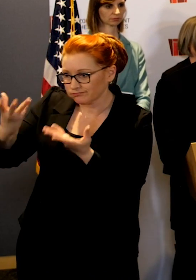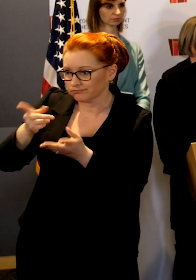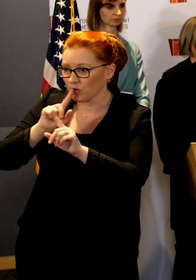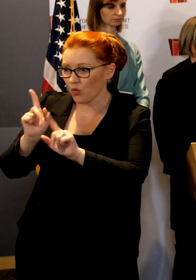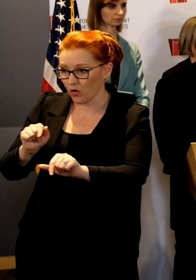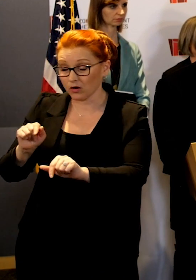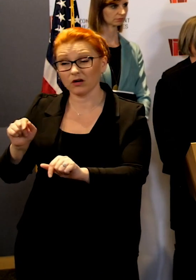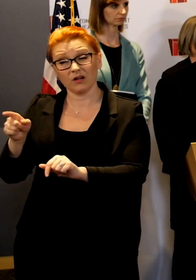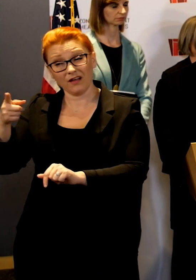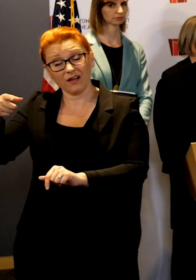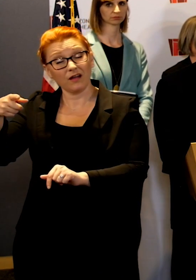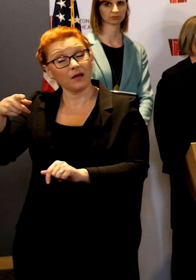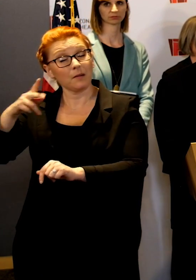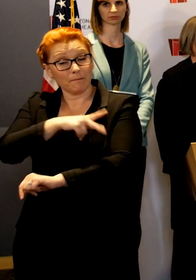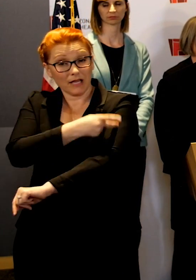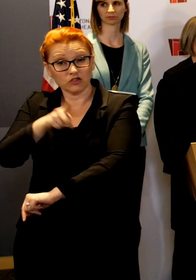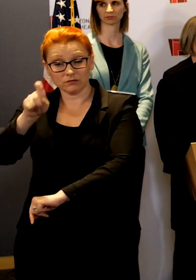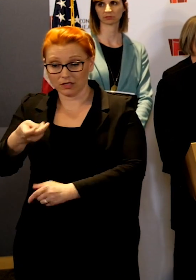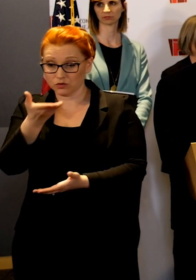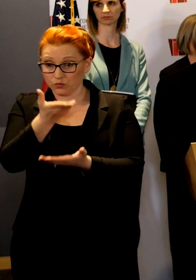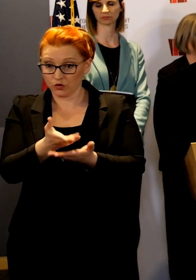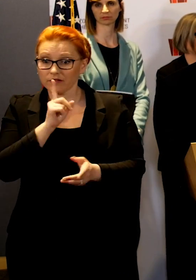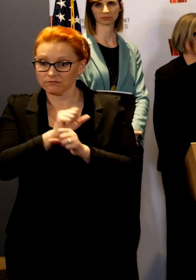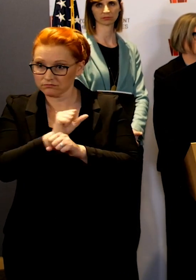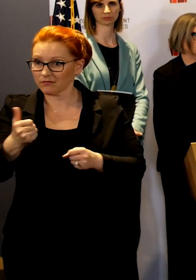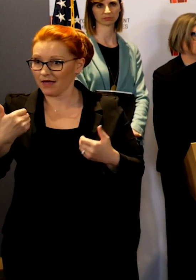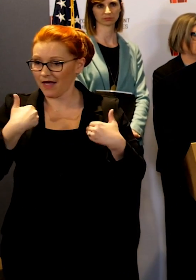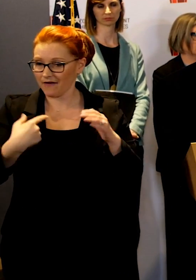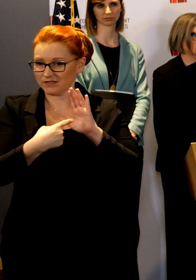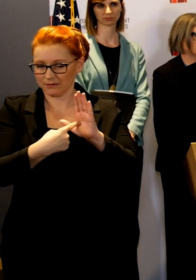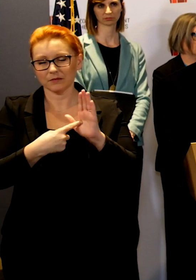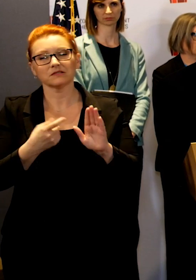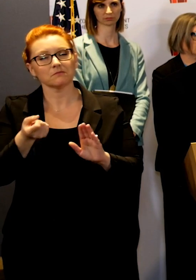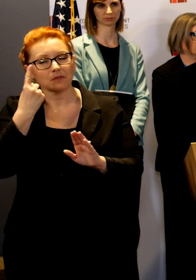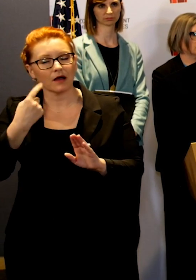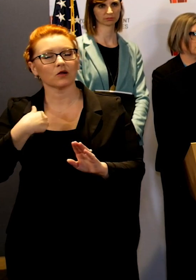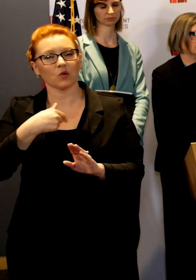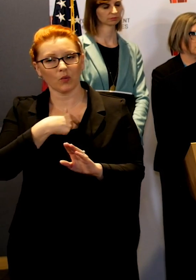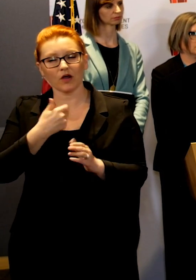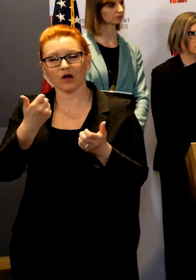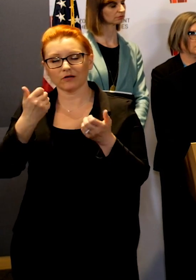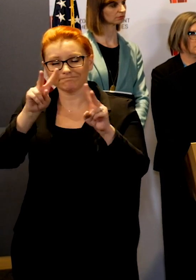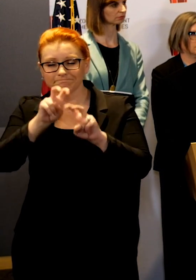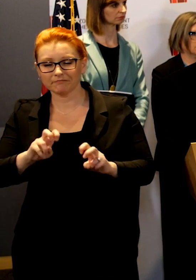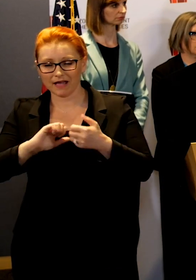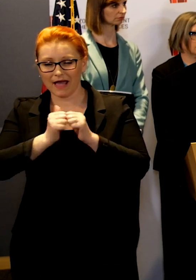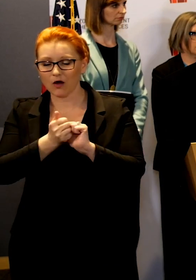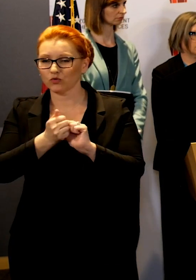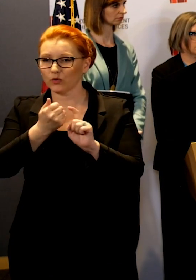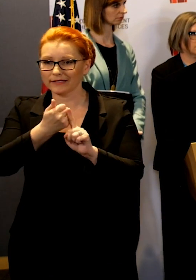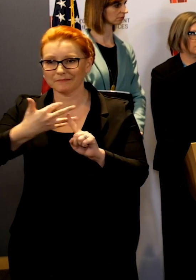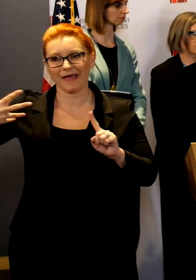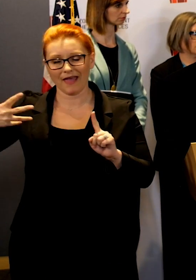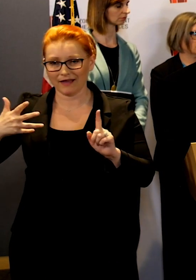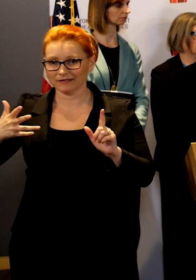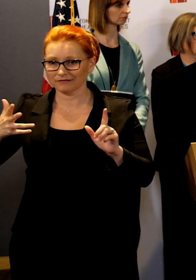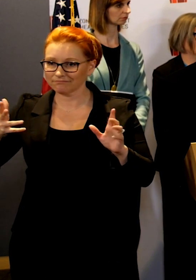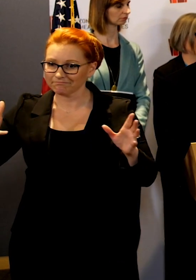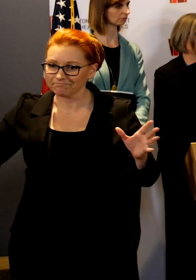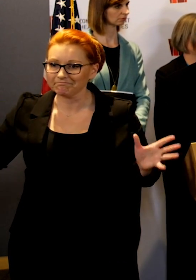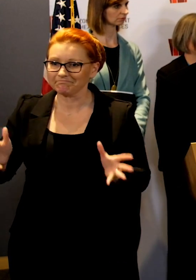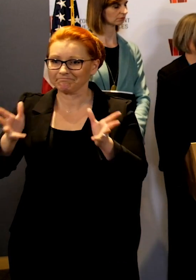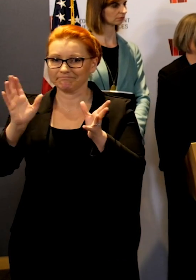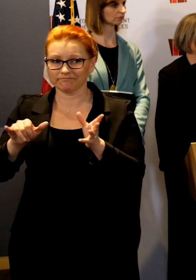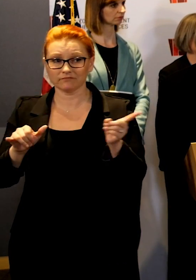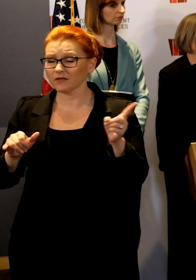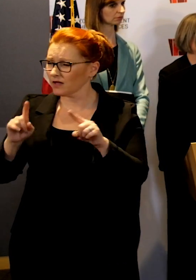are looking at expanding that with additional healthcare partners and looking at how we increase that capability. But they have to fit into one